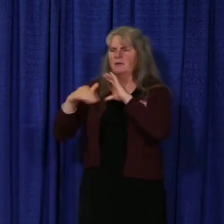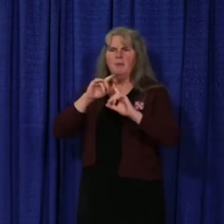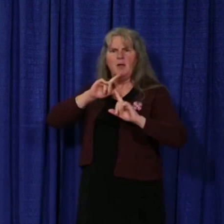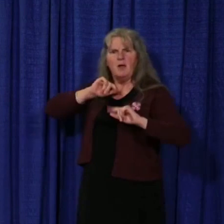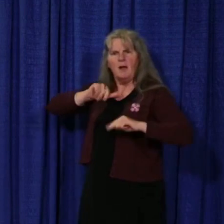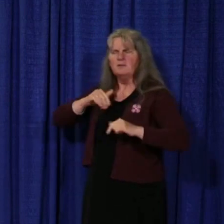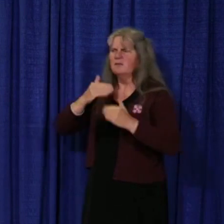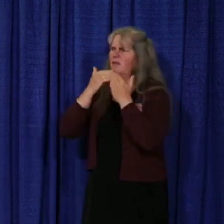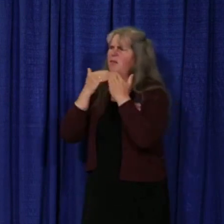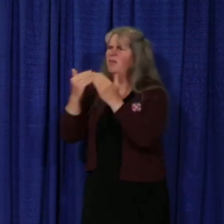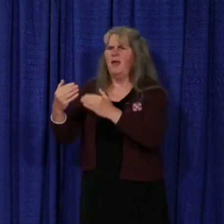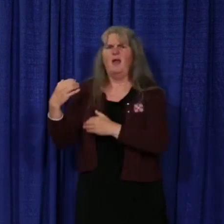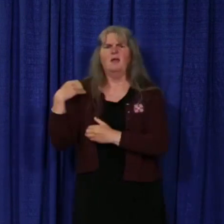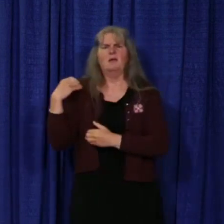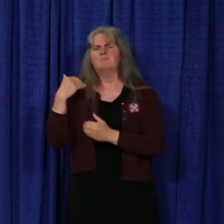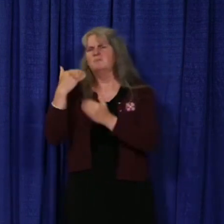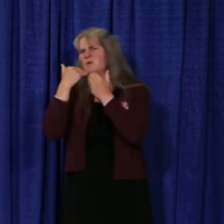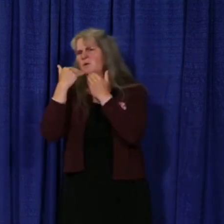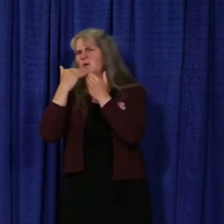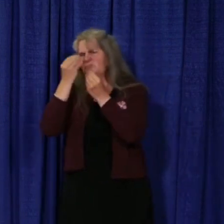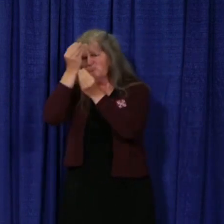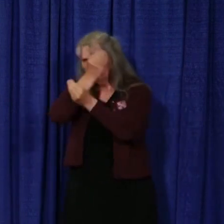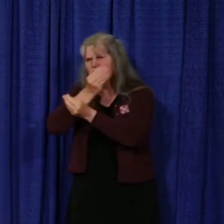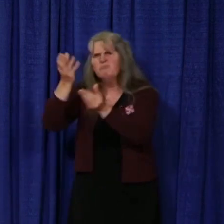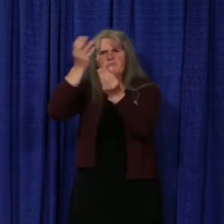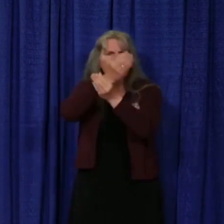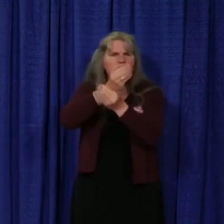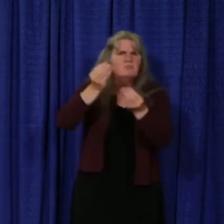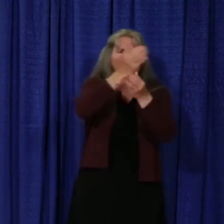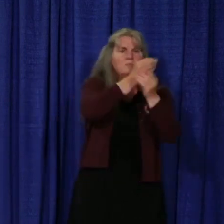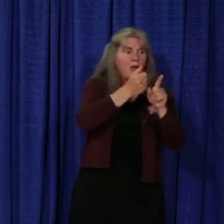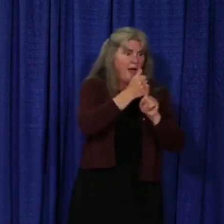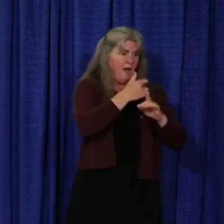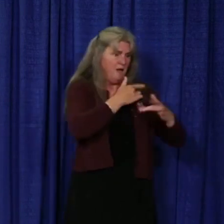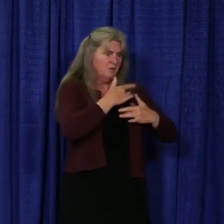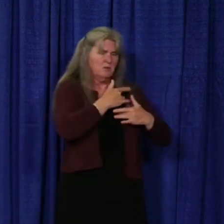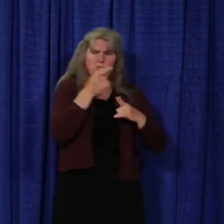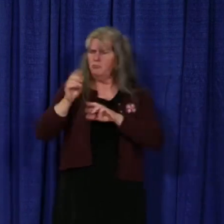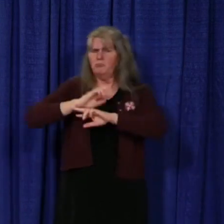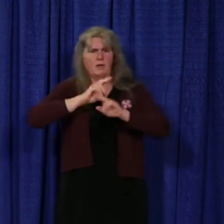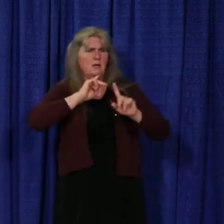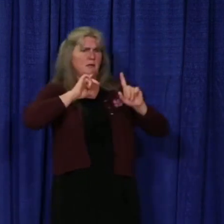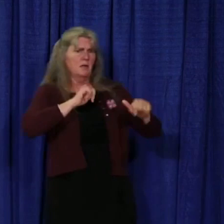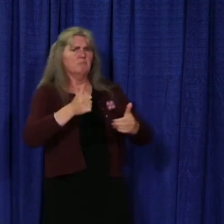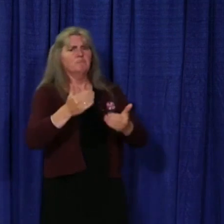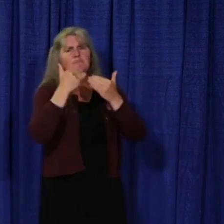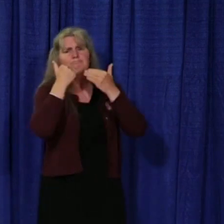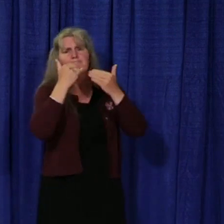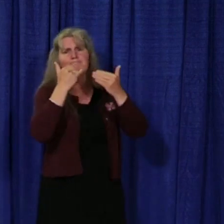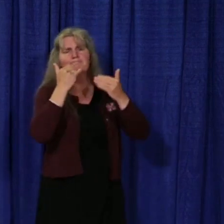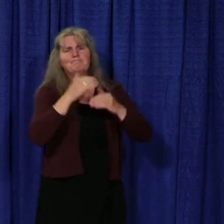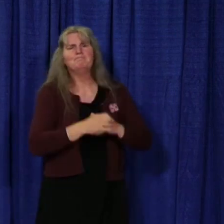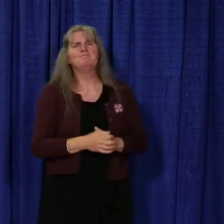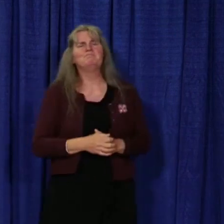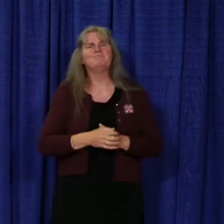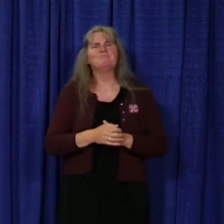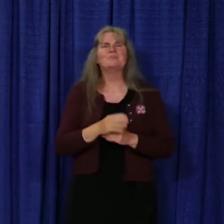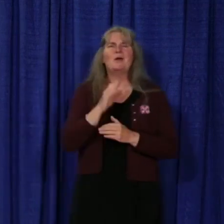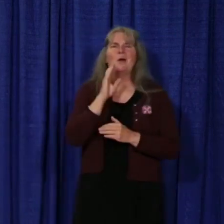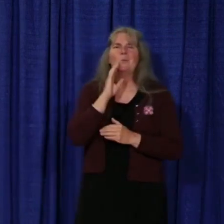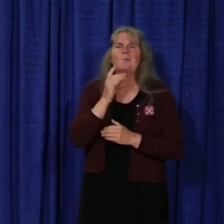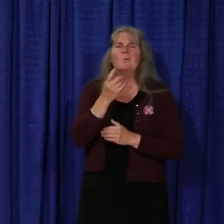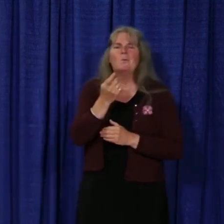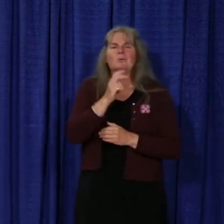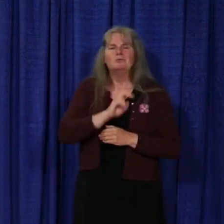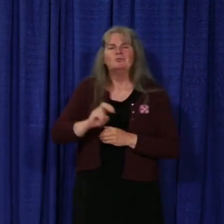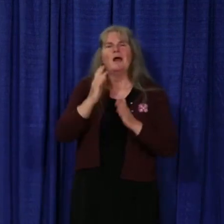for being such a positive voice of information to those who have concerns and questions. I know that travelers,